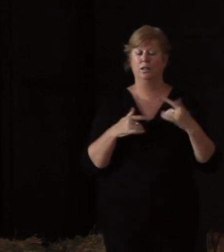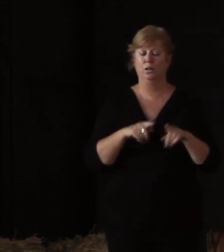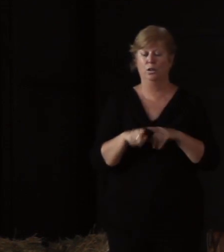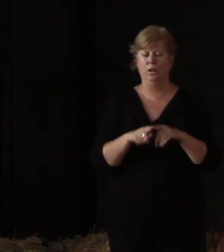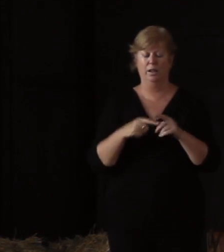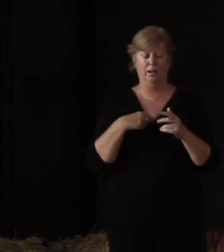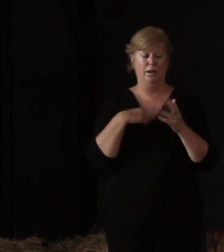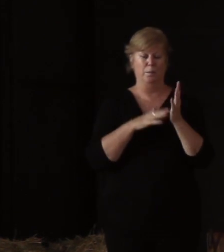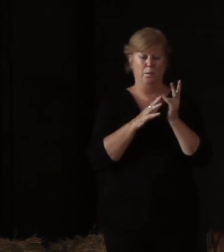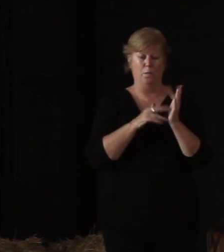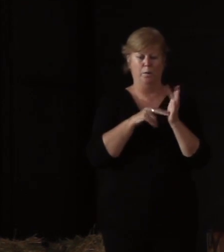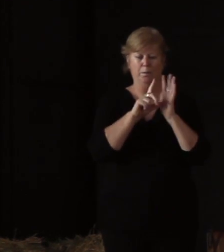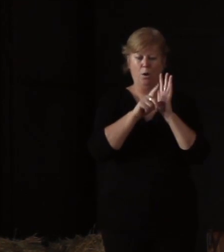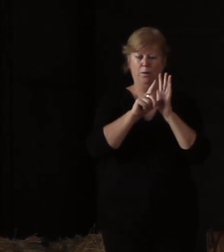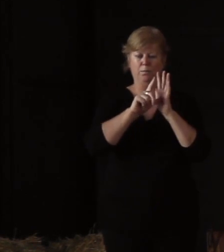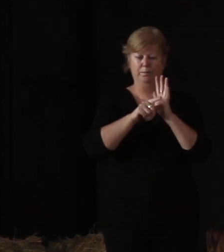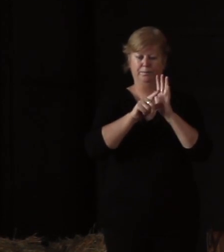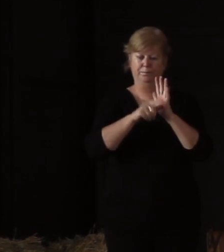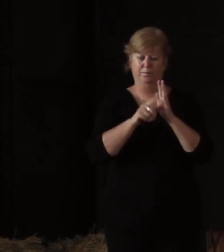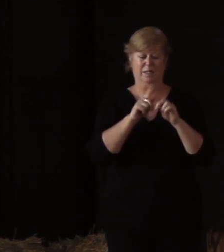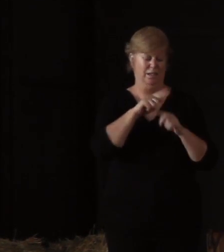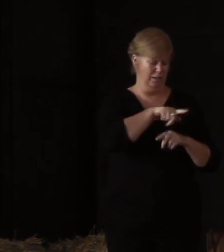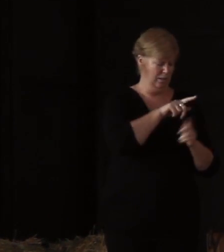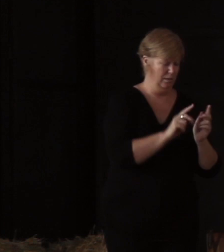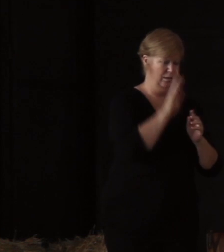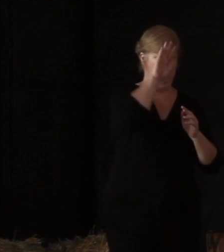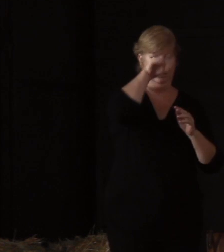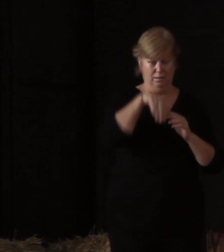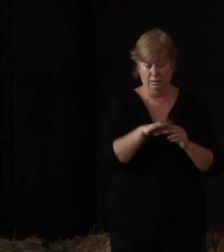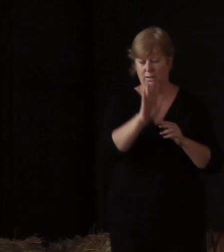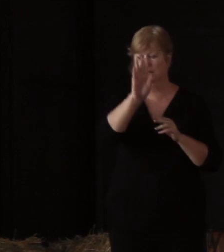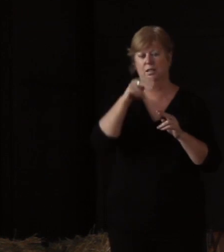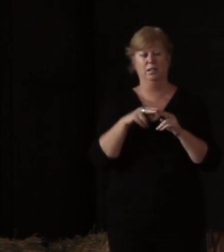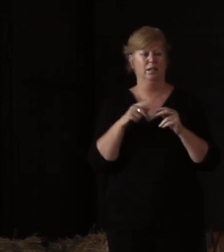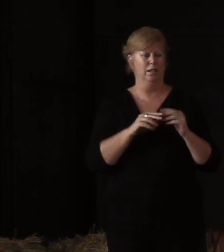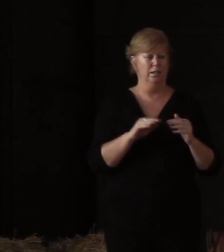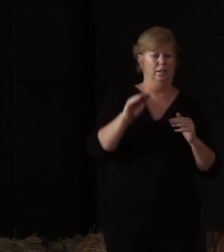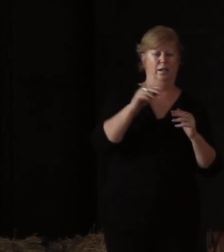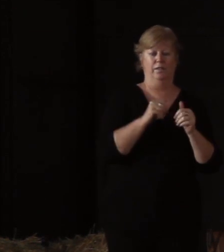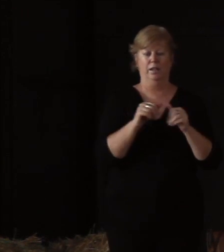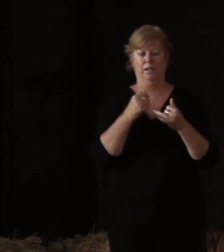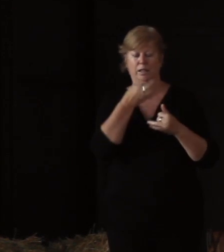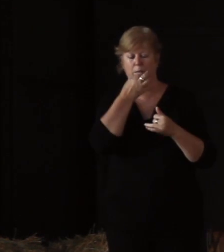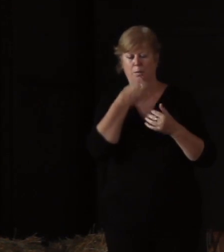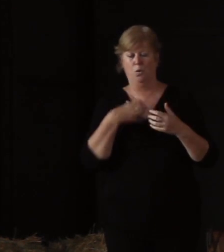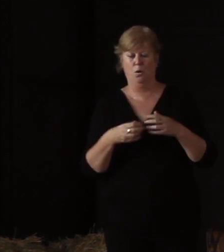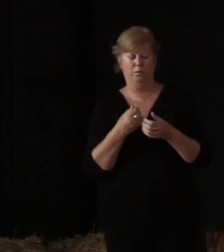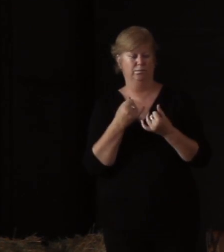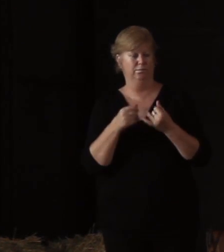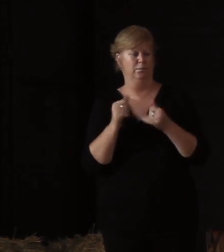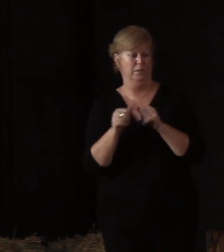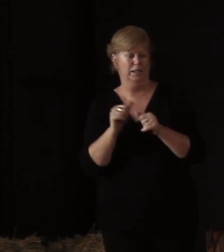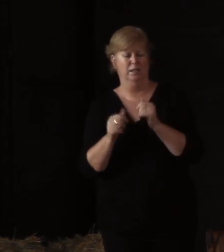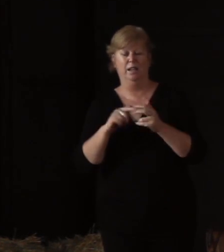my life in moments. And if at this moment there was devastation and then I had anger, that was a step up because I felt a little more empowered. And then I